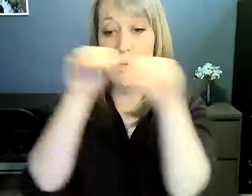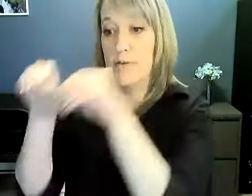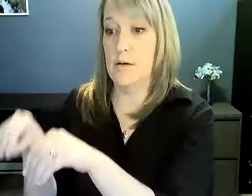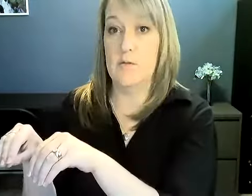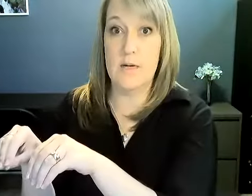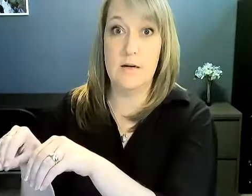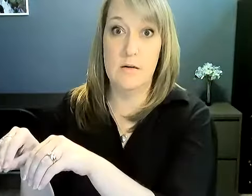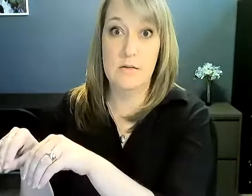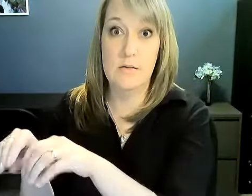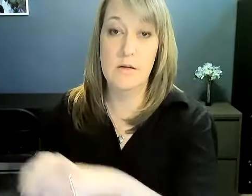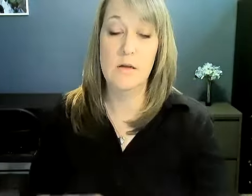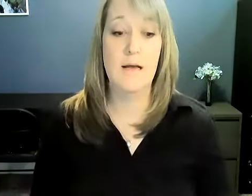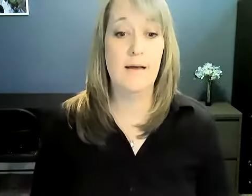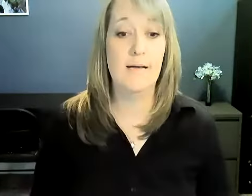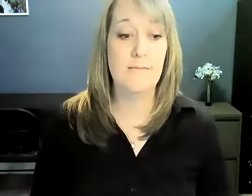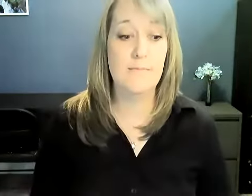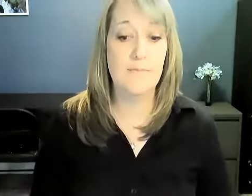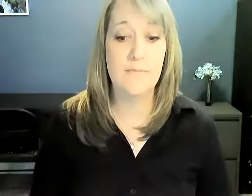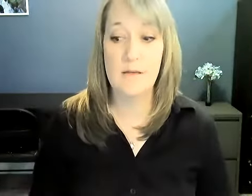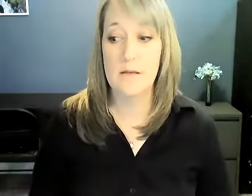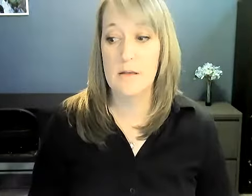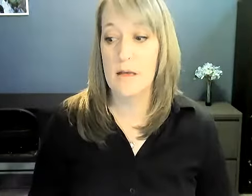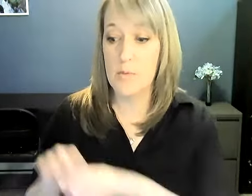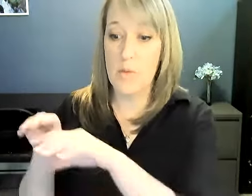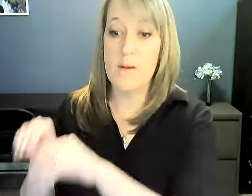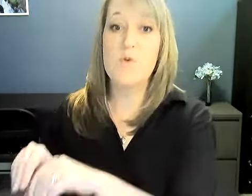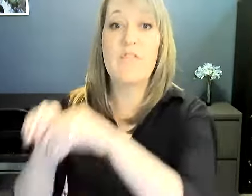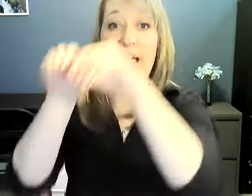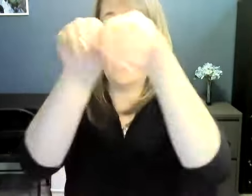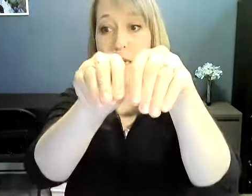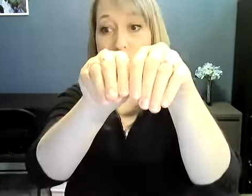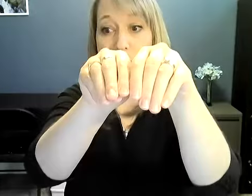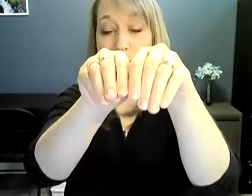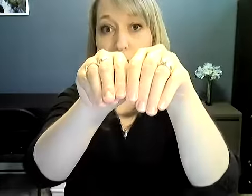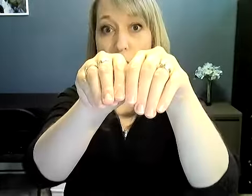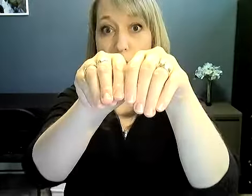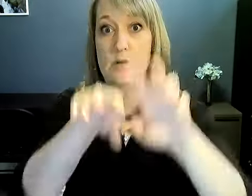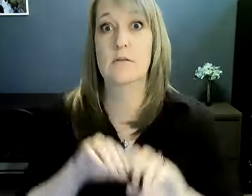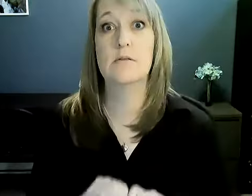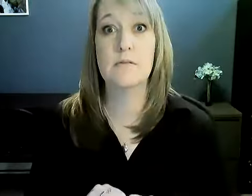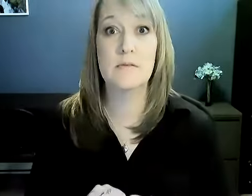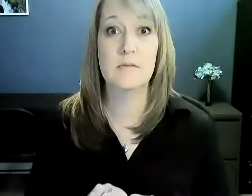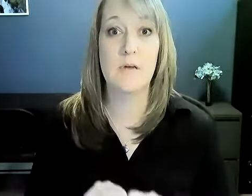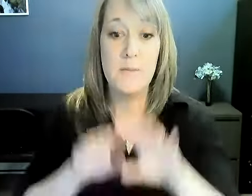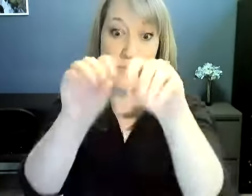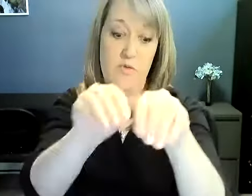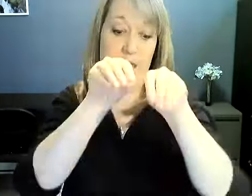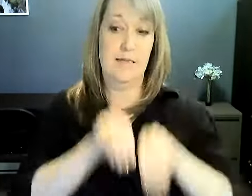it over here. I want to move that up here to the table. I'm gonna move that